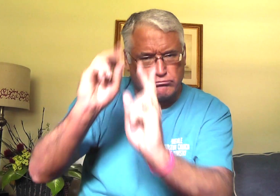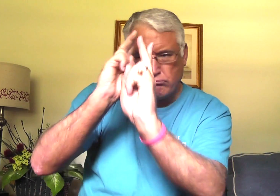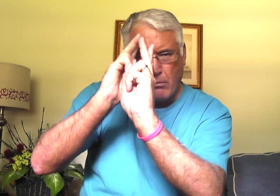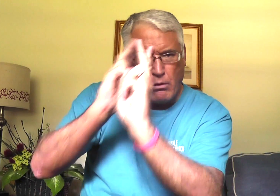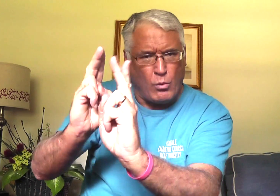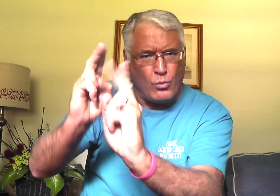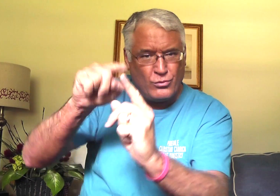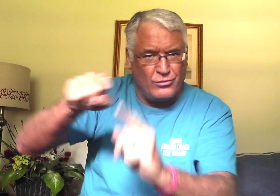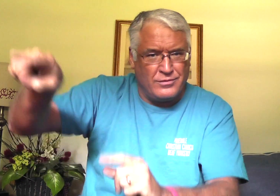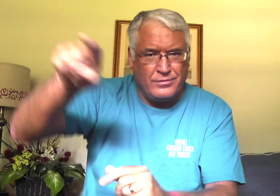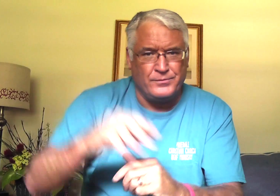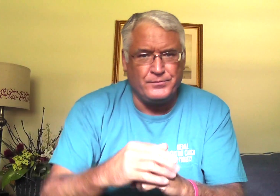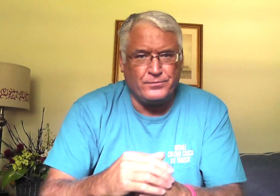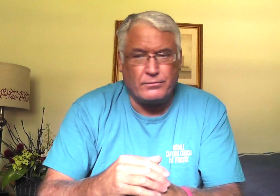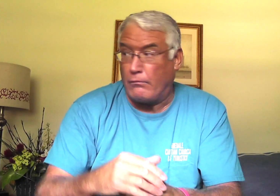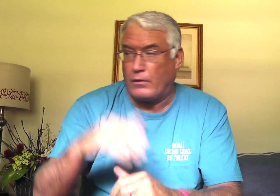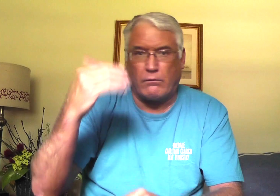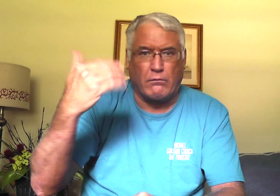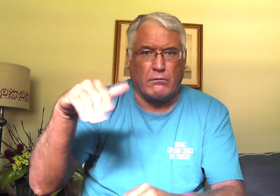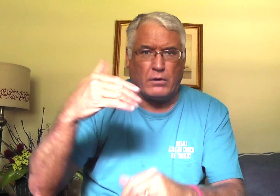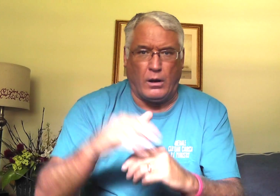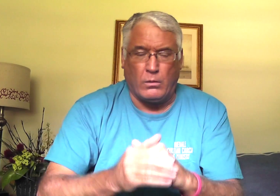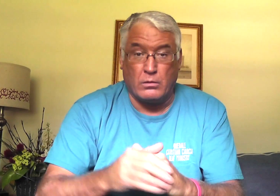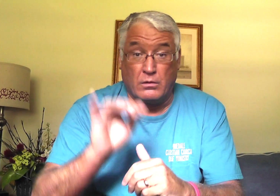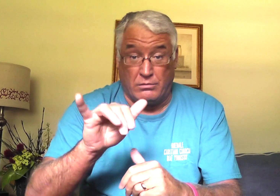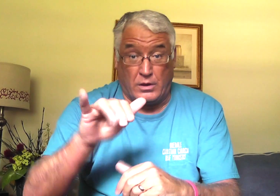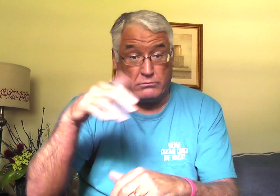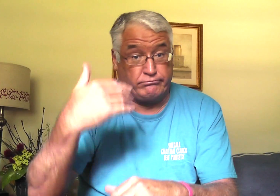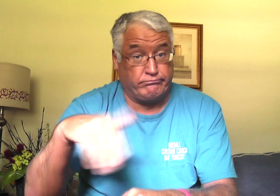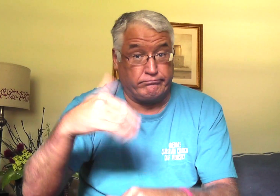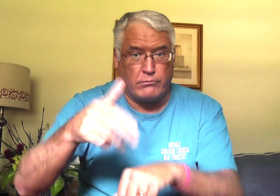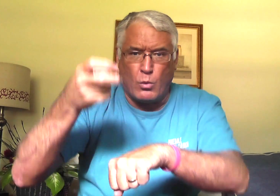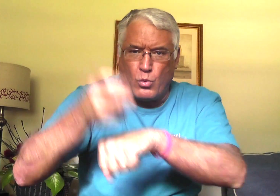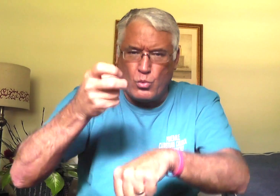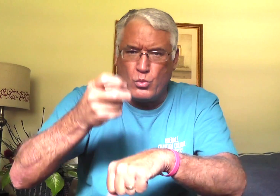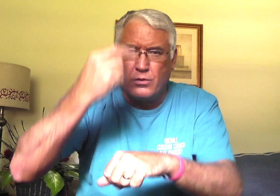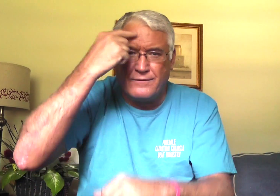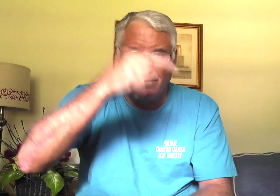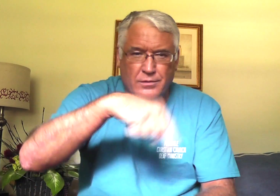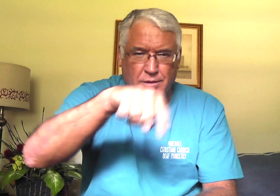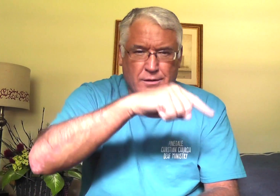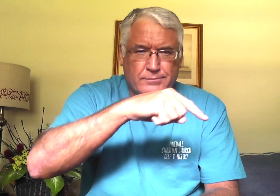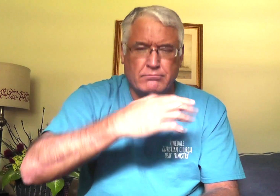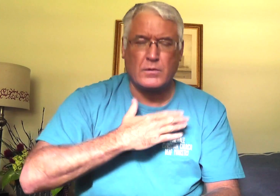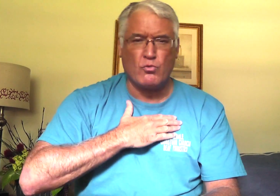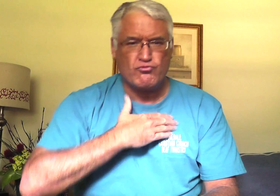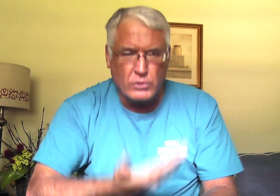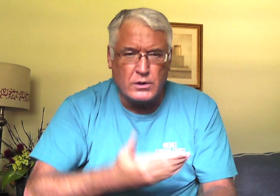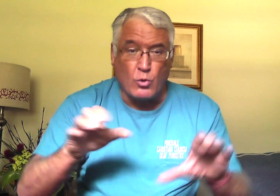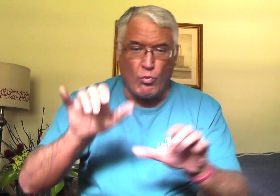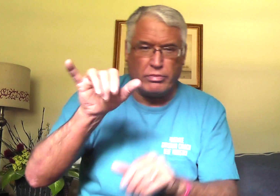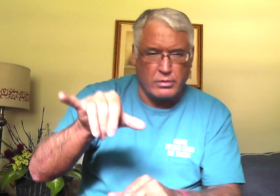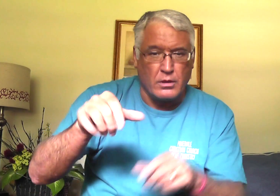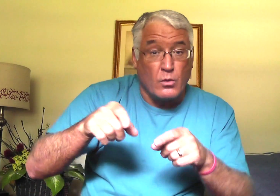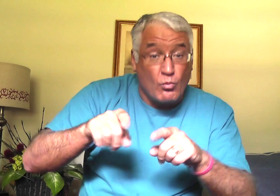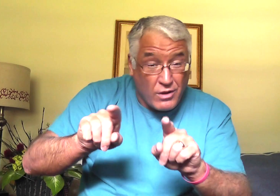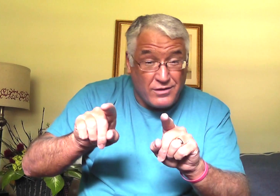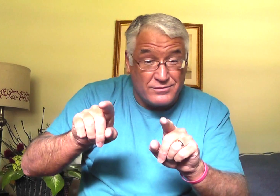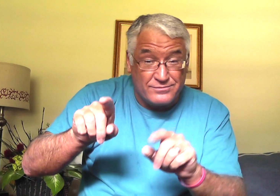this shows honor, it shows respect. Wow. That had to be hard for them to do, to be willing to